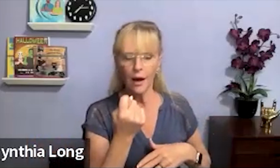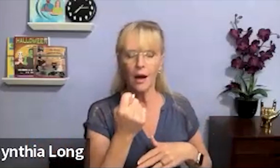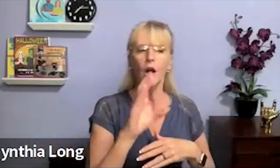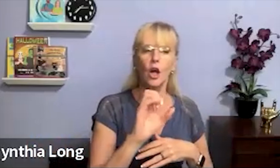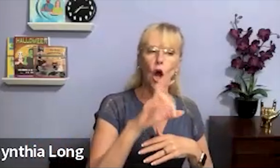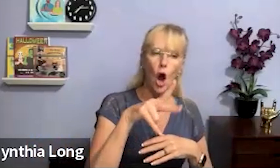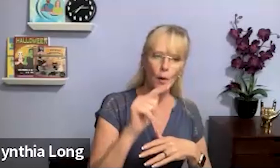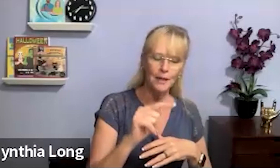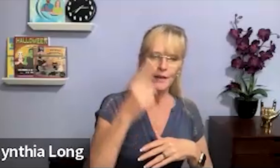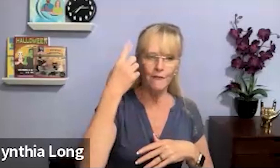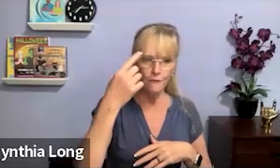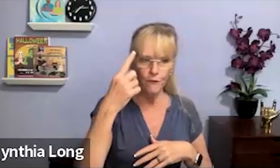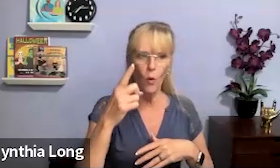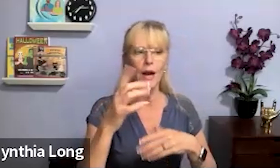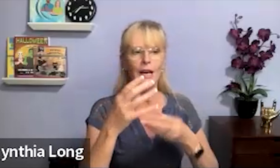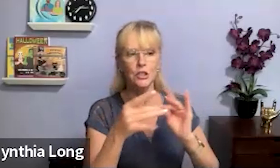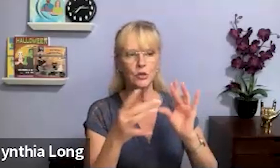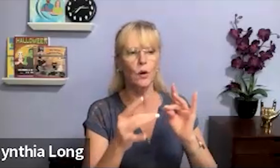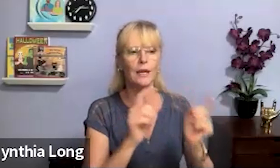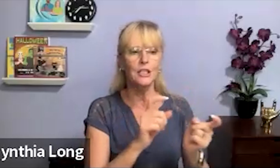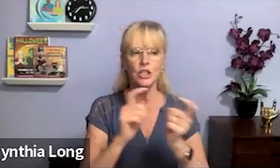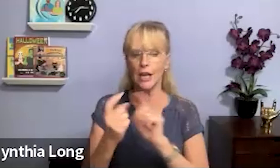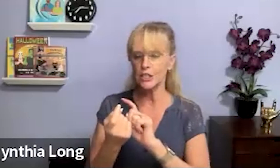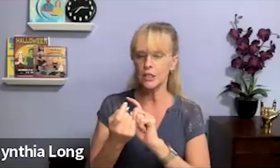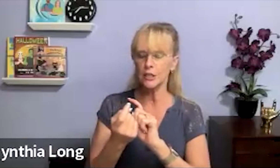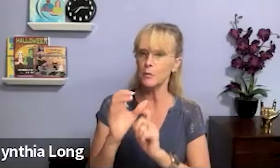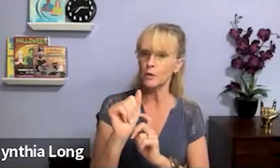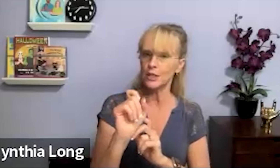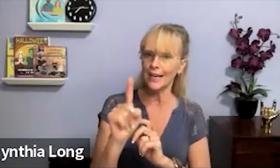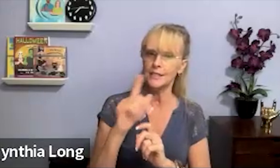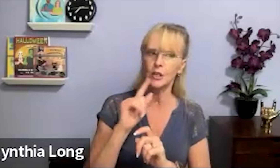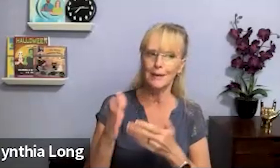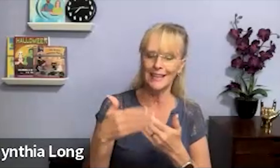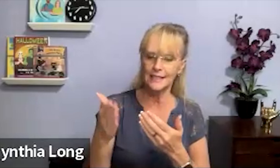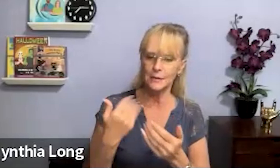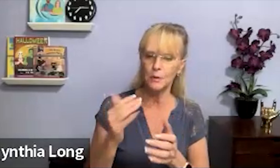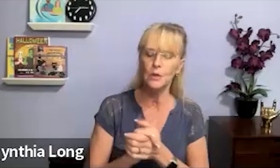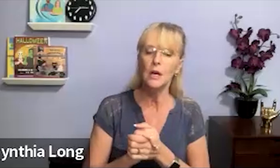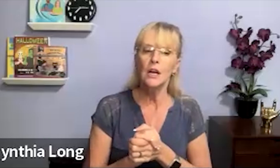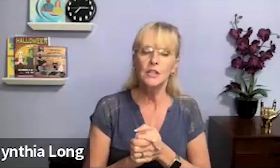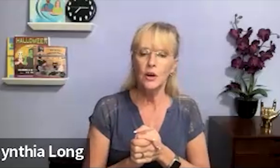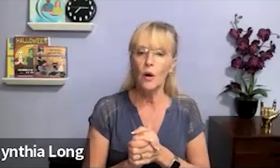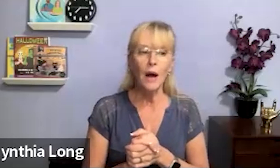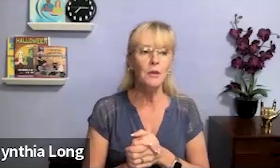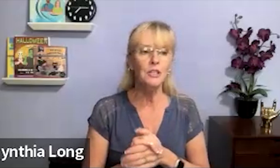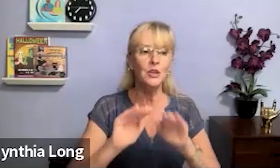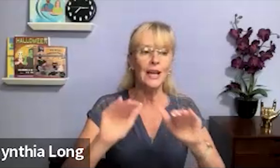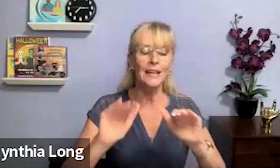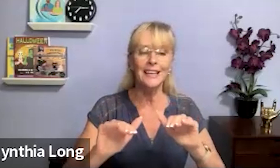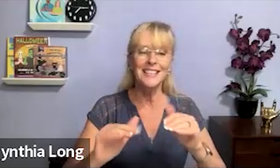the carpet for a story. Let's change it a little bit more to ASL to make it simple. So I would just go like this.